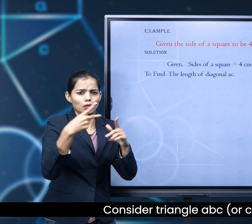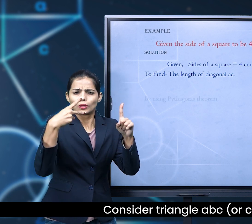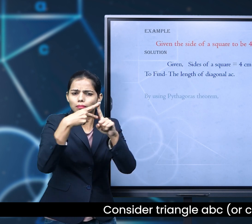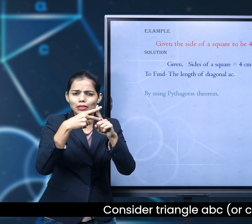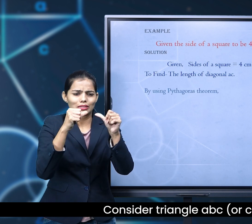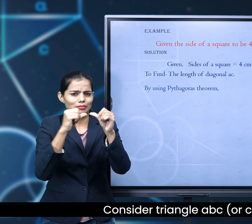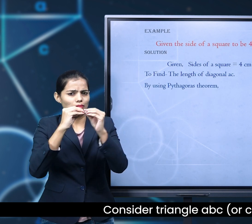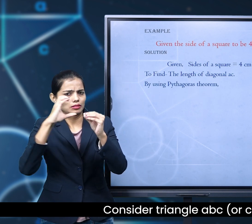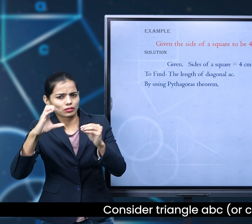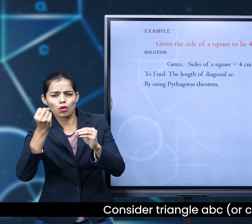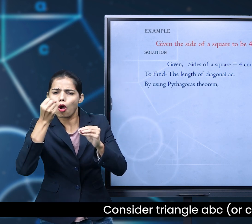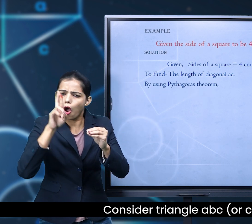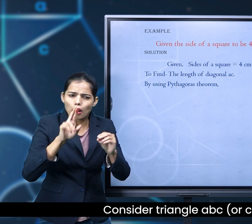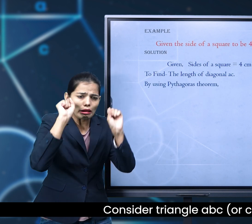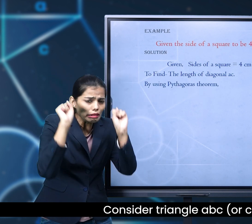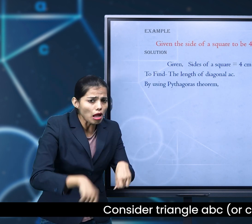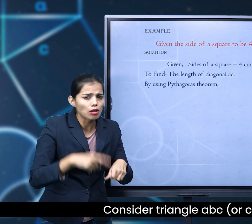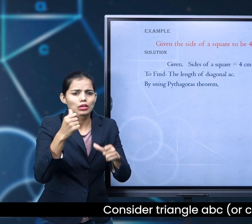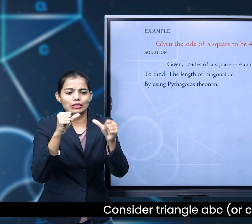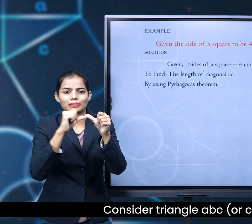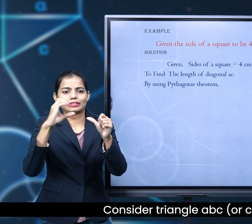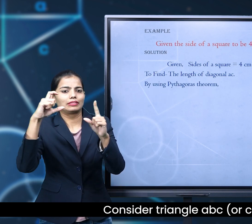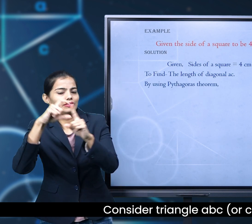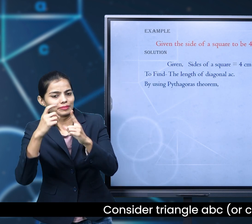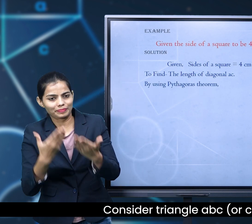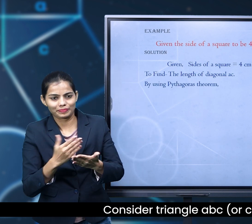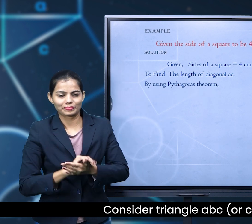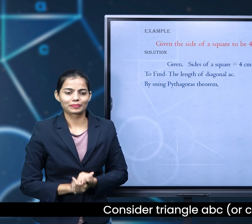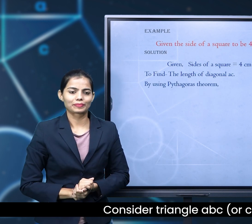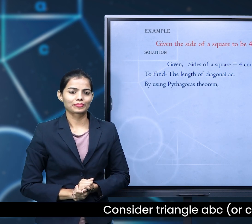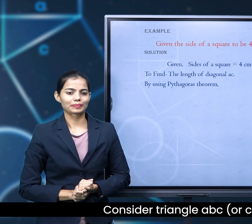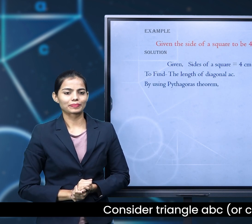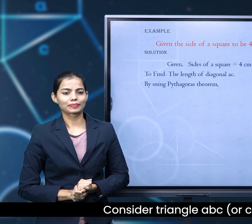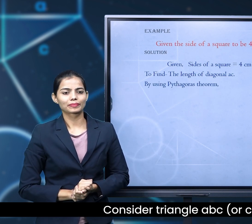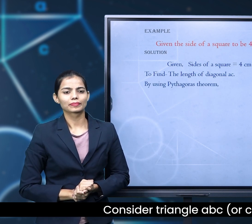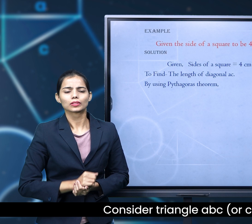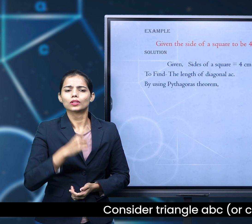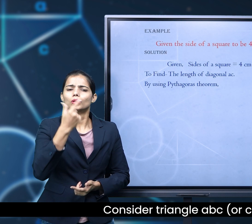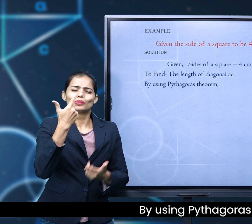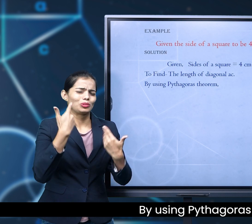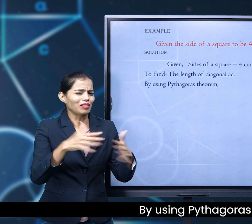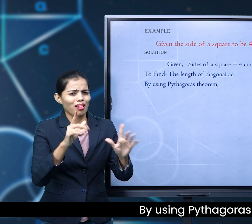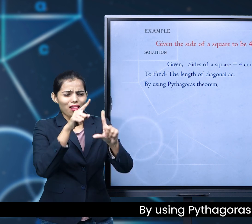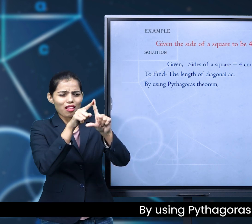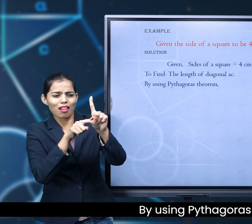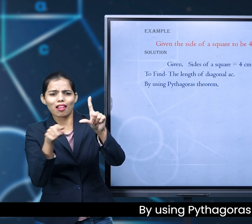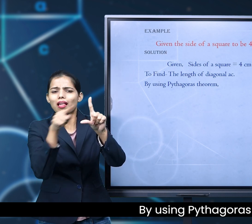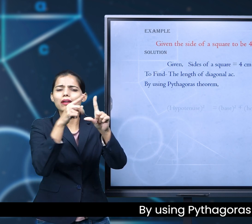Consider triangle ABC, or can also be ACD, by using Pythagorean